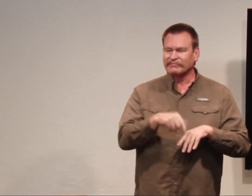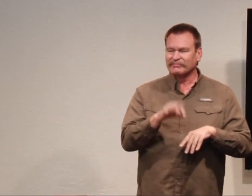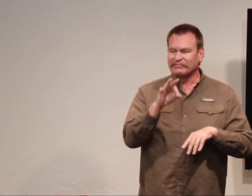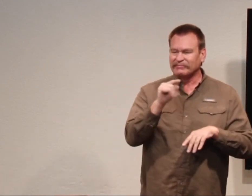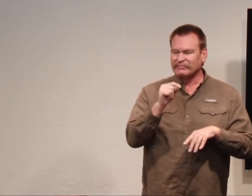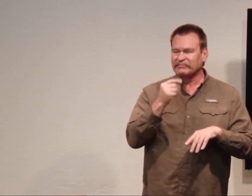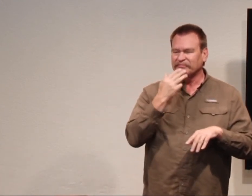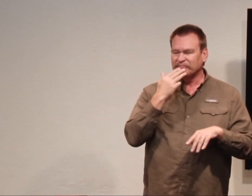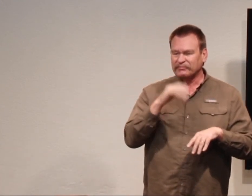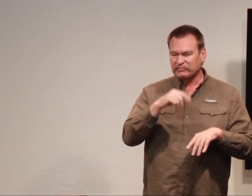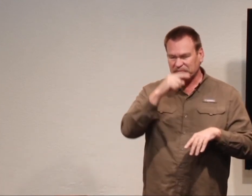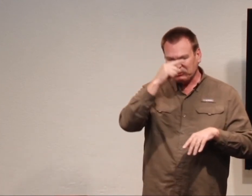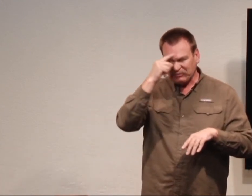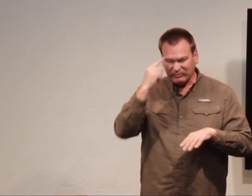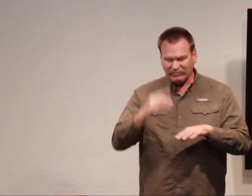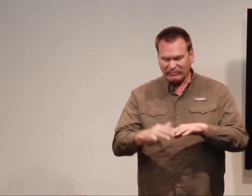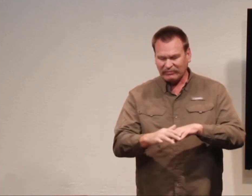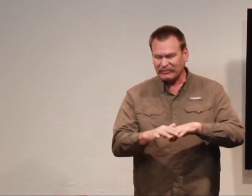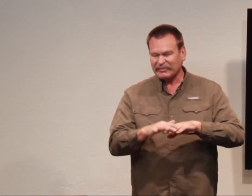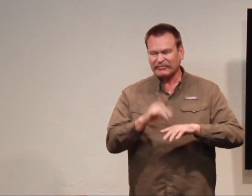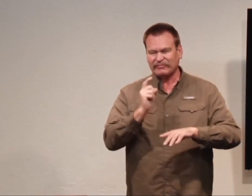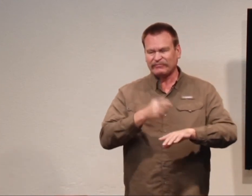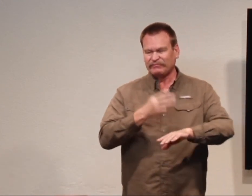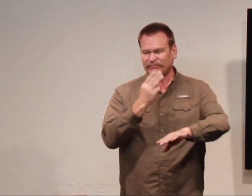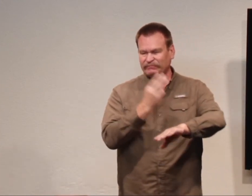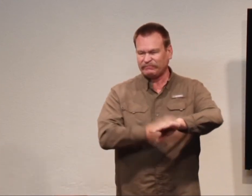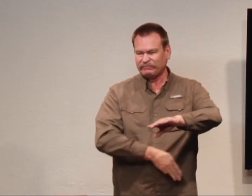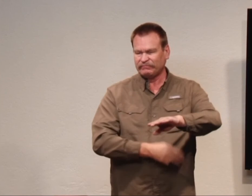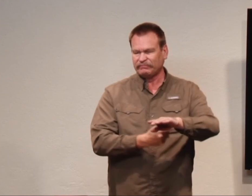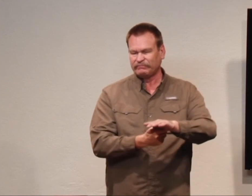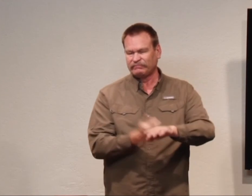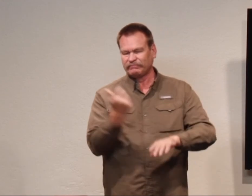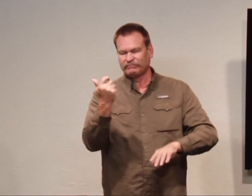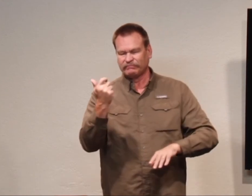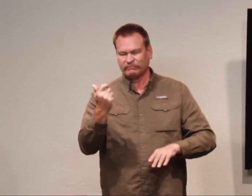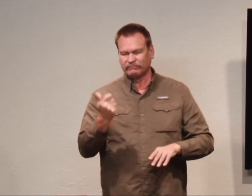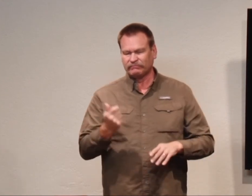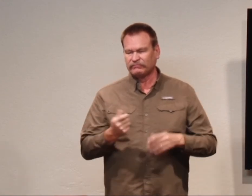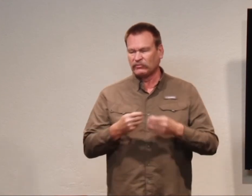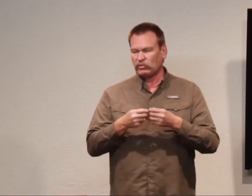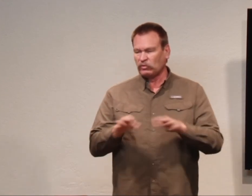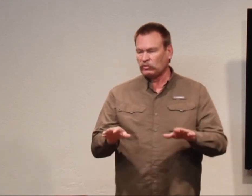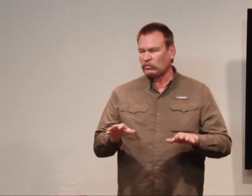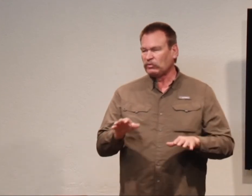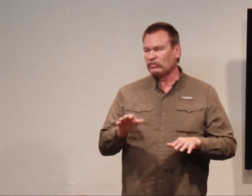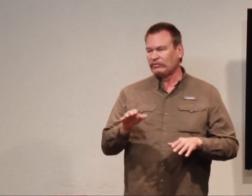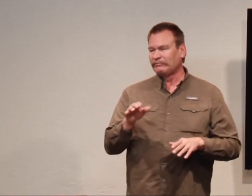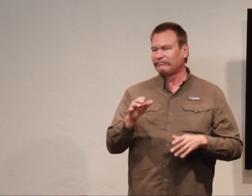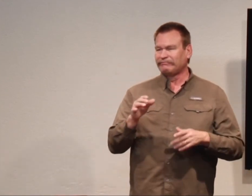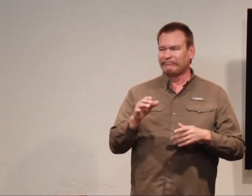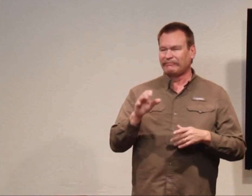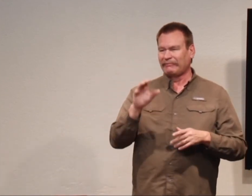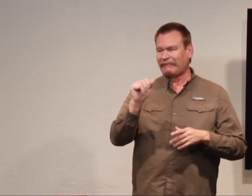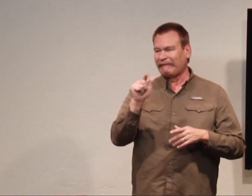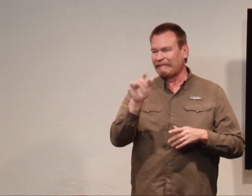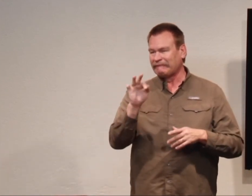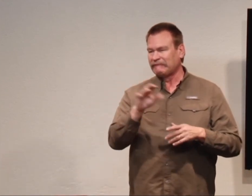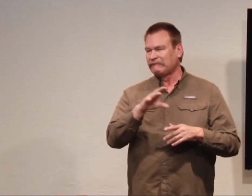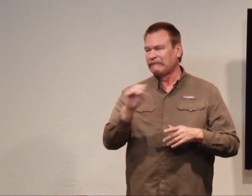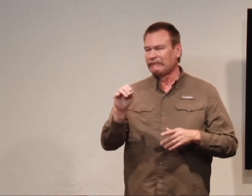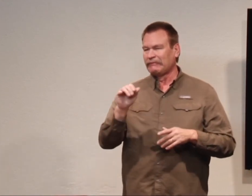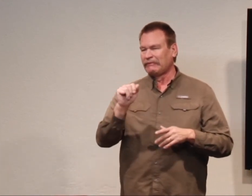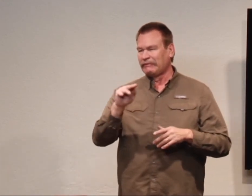has pretty severe diabetes in his feet and it's gotten black. So they're gonna have to do a partial, amputation of that, and he's gonna lose his